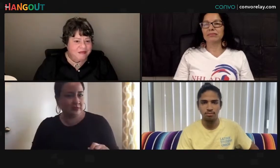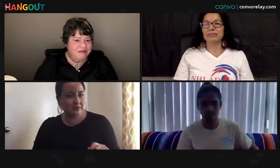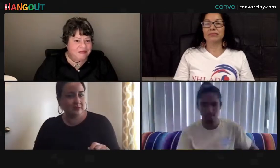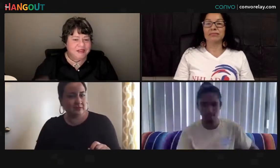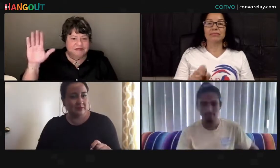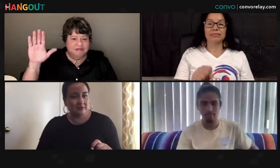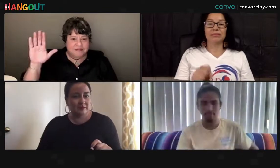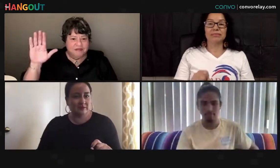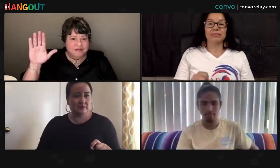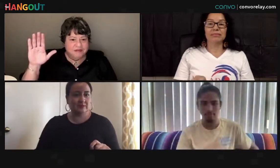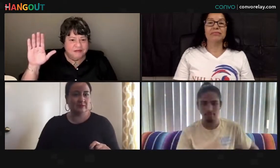well.